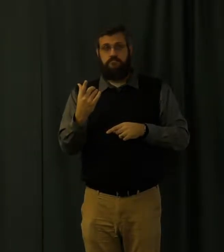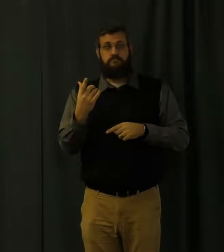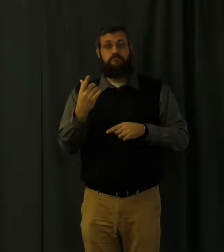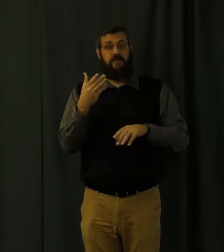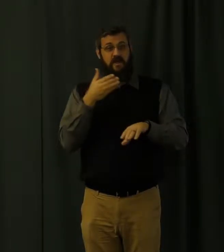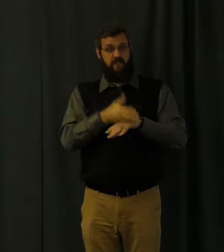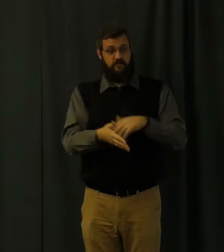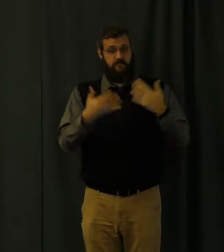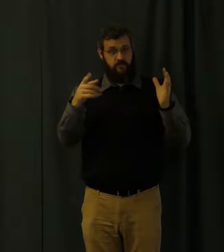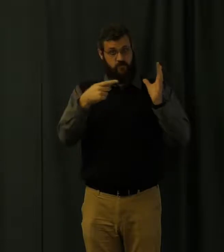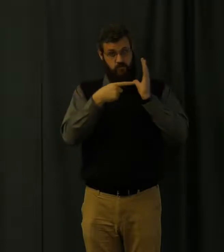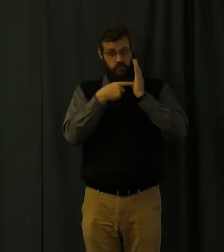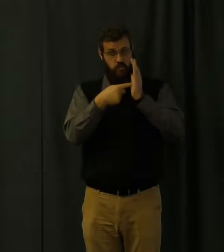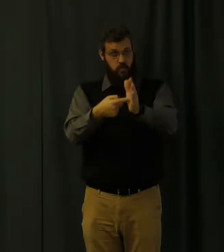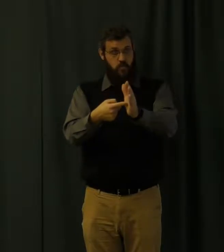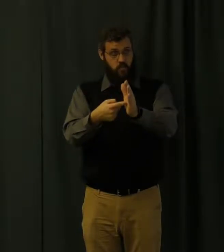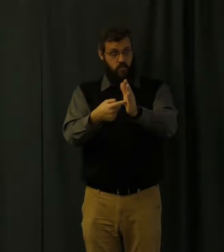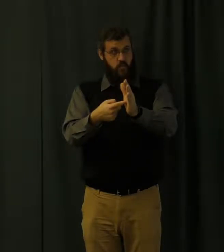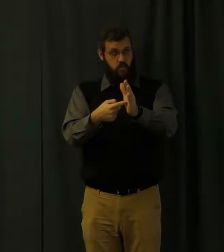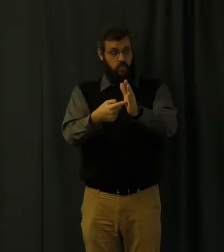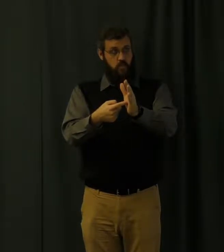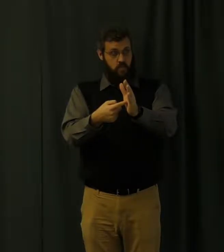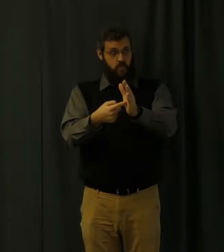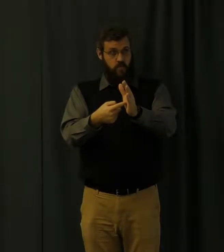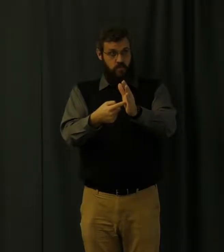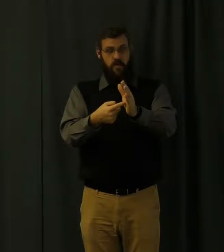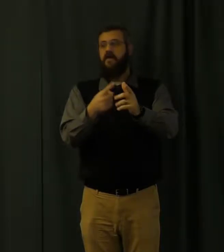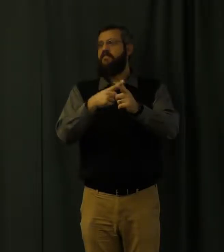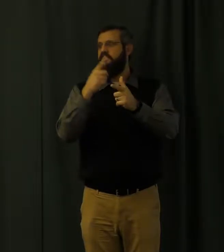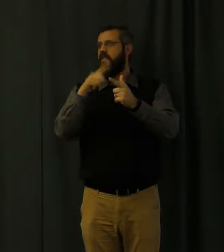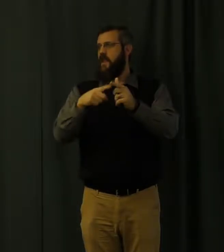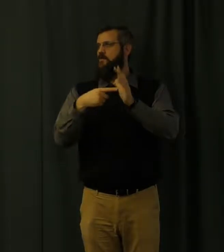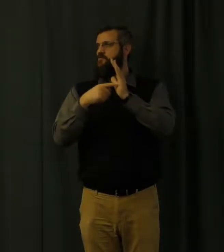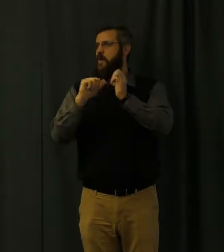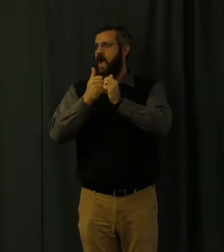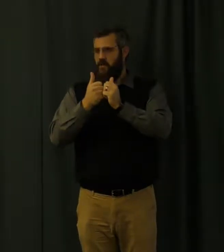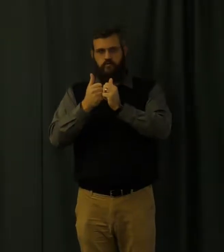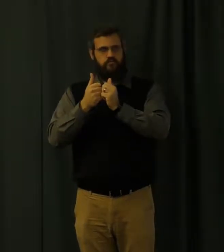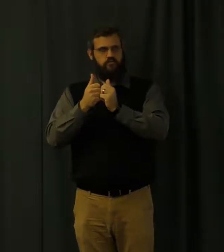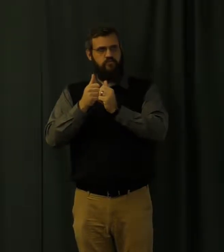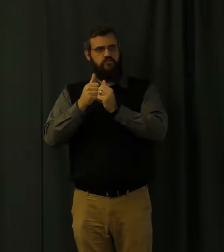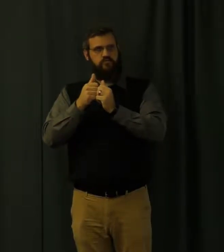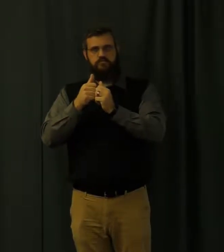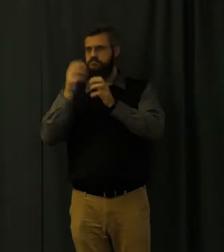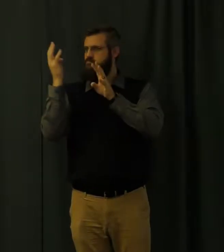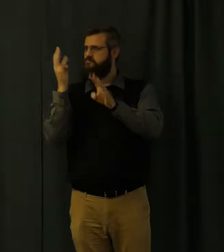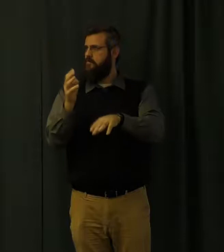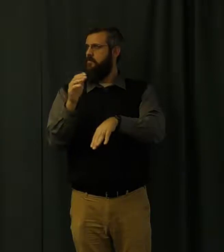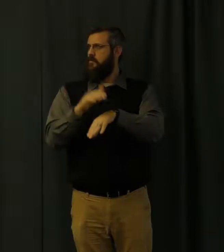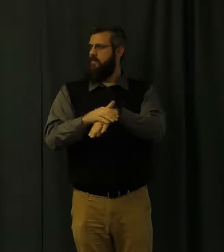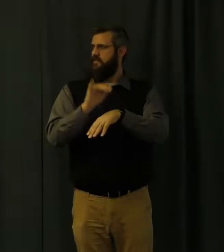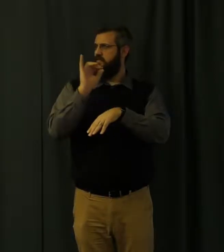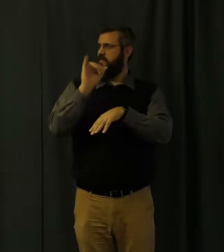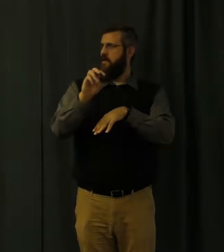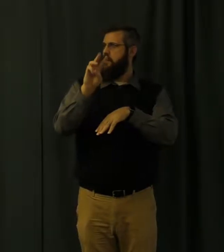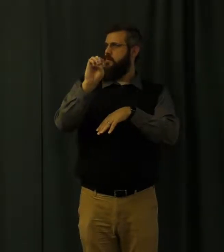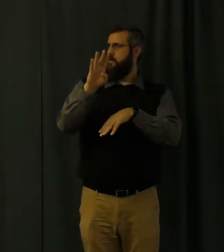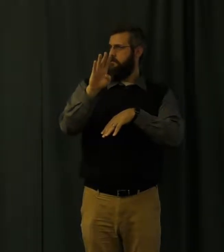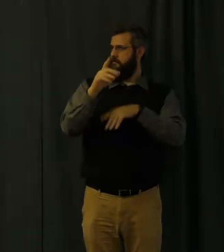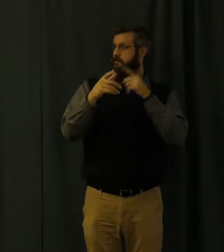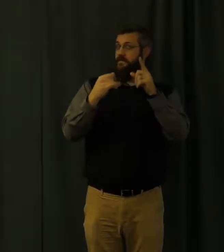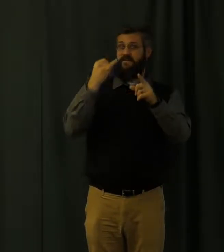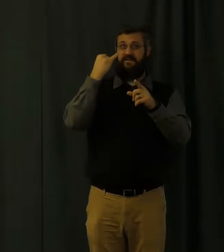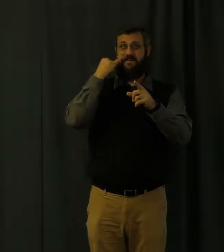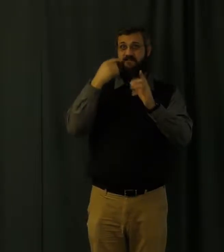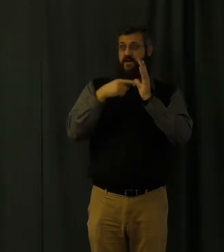After I'm done showing you, I will show you where you go to get them, because I'm smart enough to know that if I show you where to get them